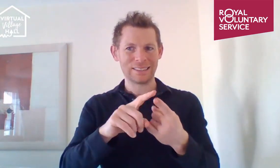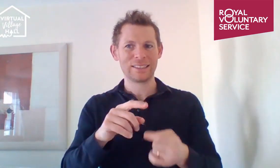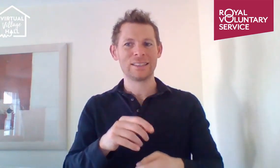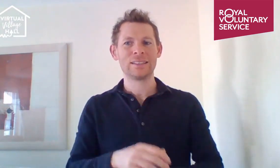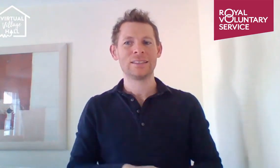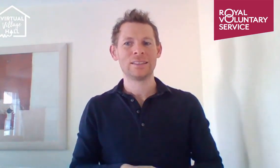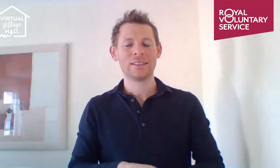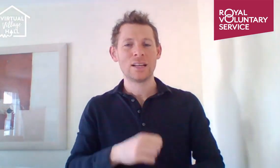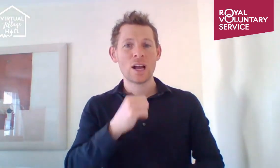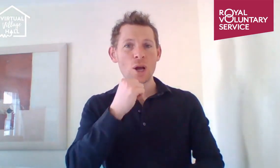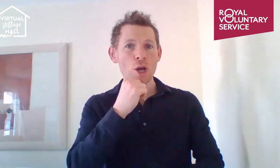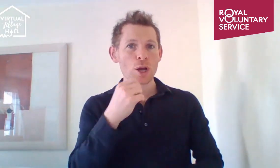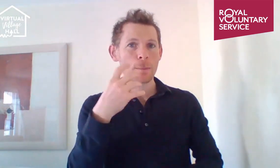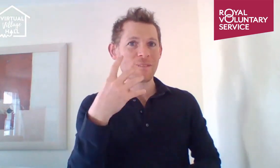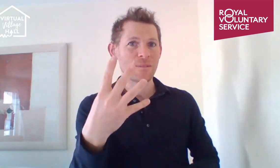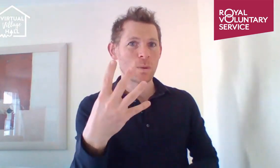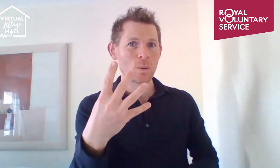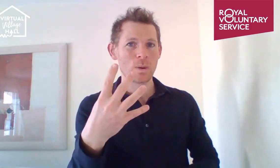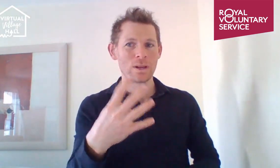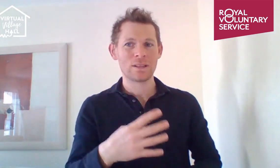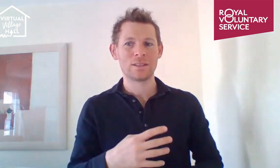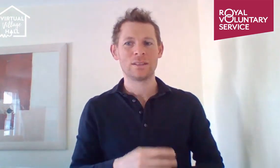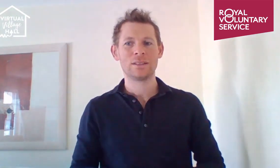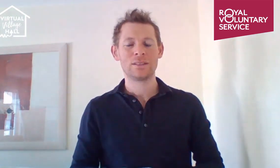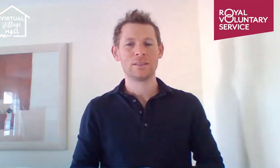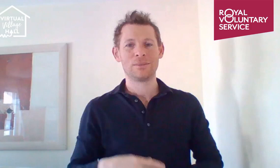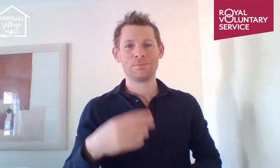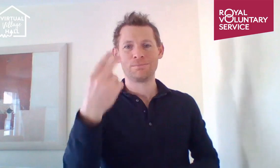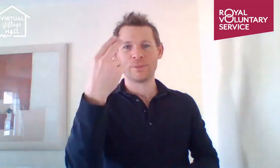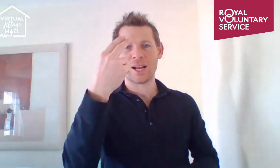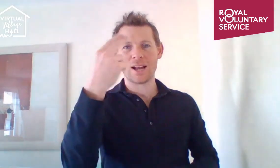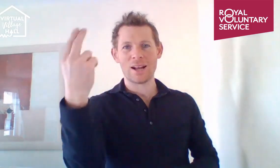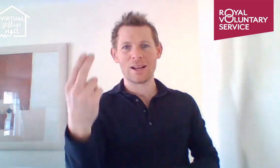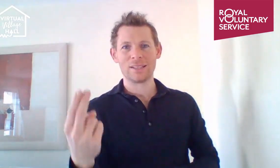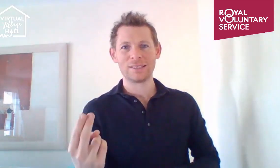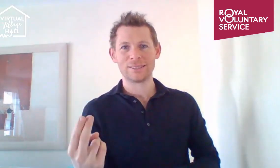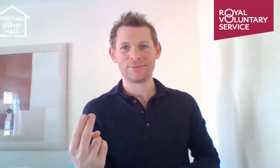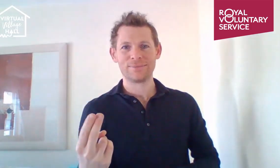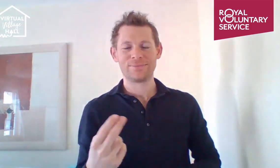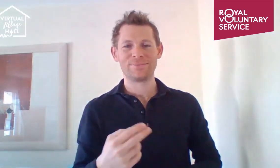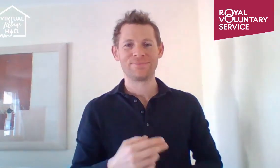GCSE. Number 4 was art.